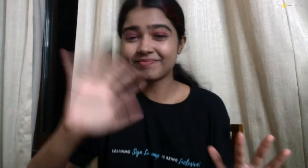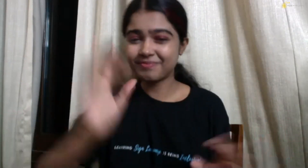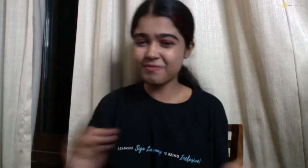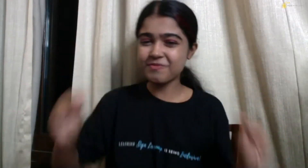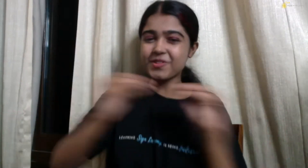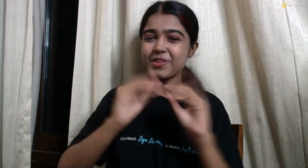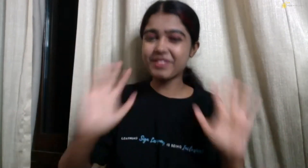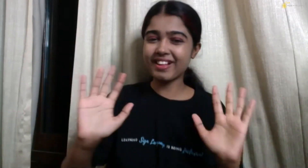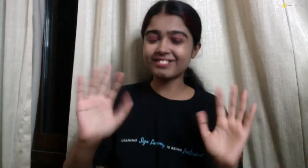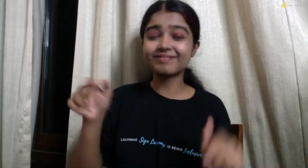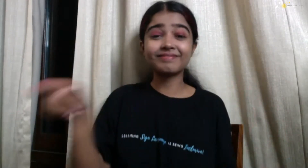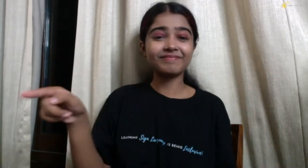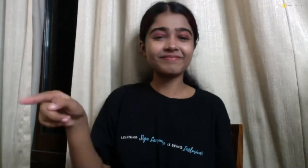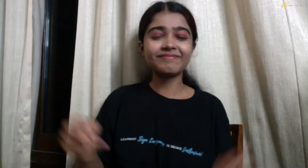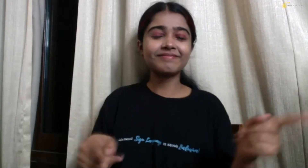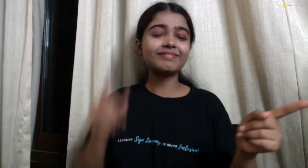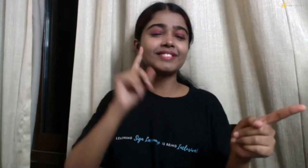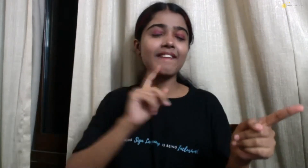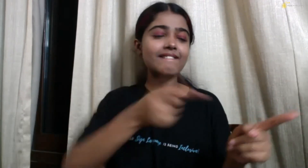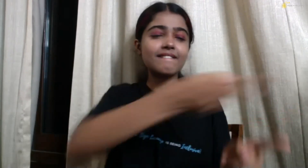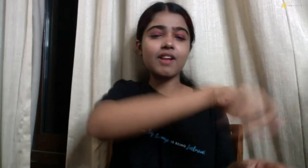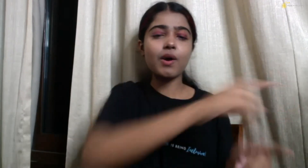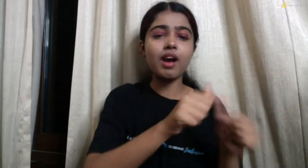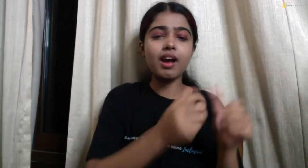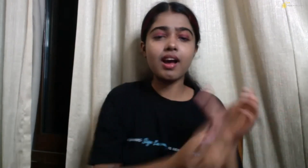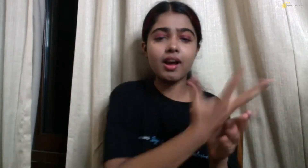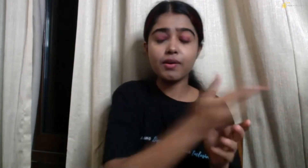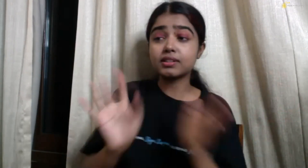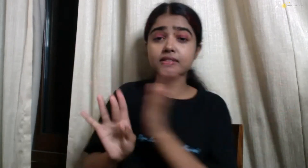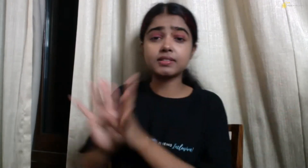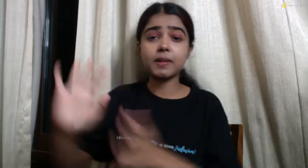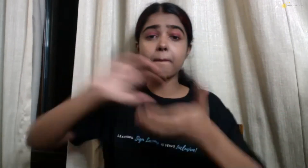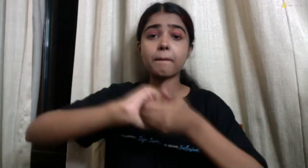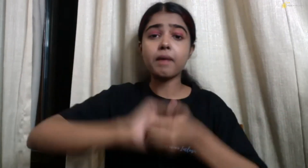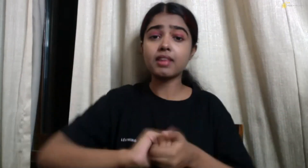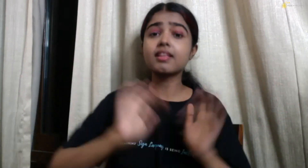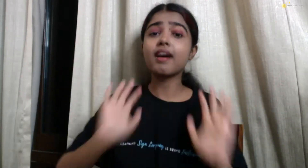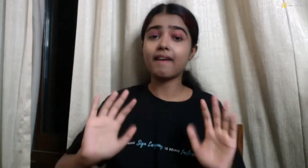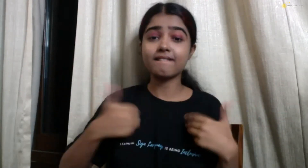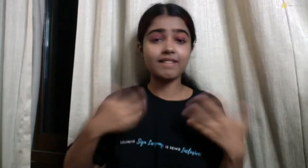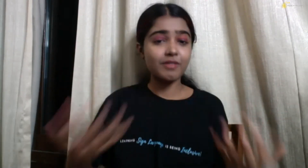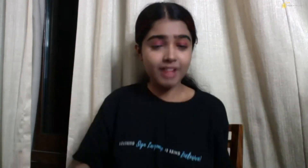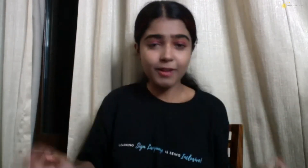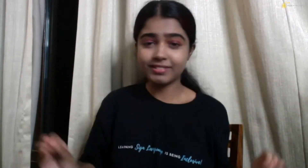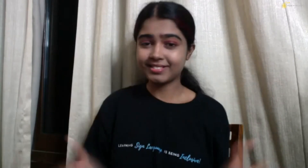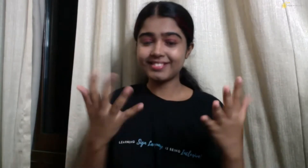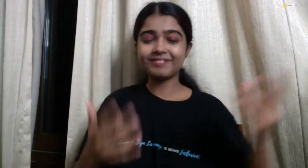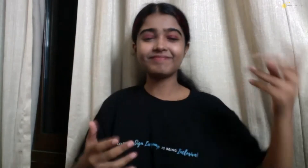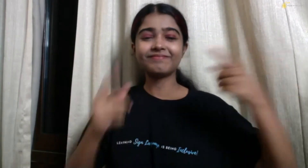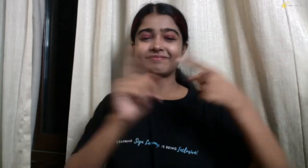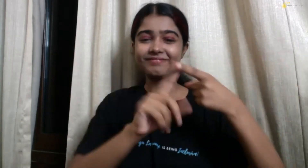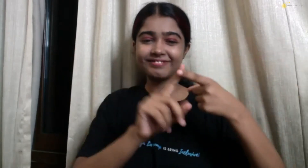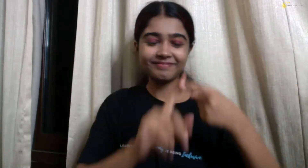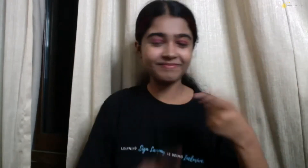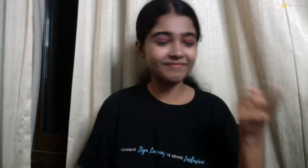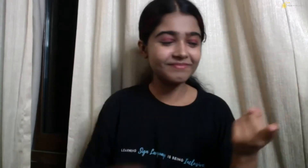Okay. You think that we're done? No, we still have more people. And here with the association, that how Hero Million has partnered with a